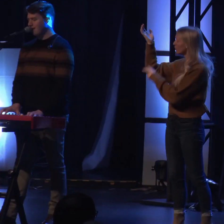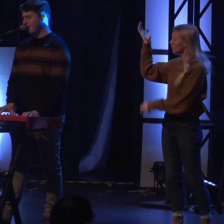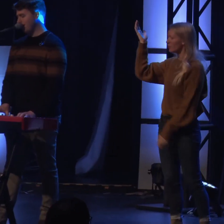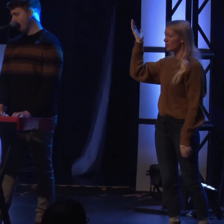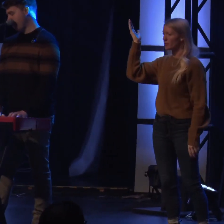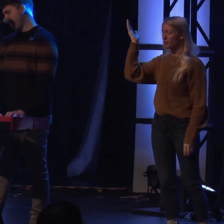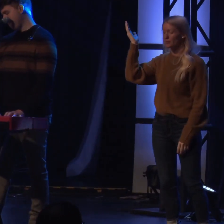Him.